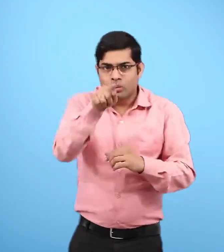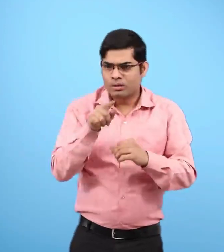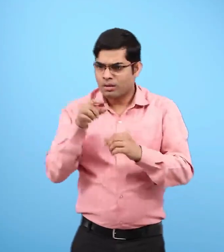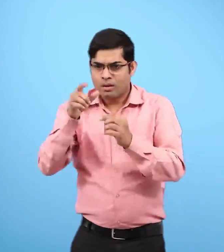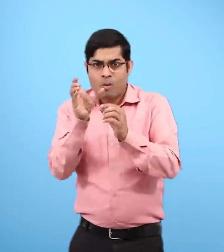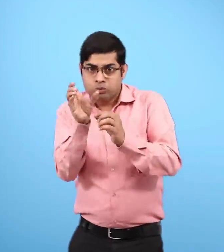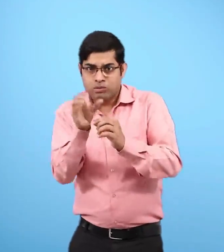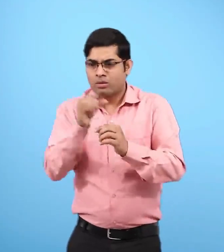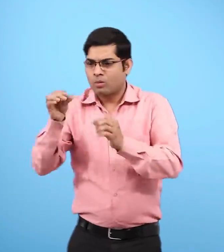one is thinner.